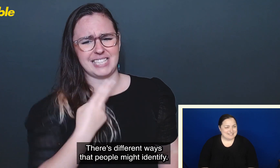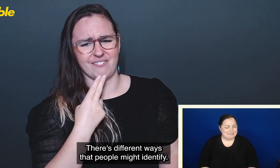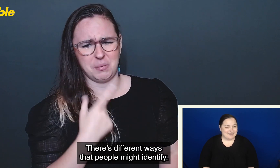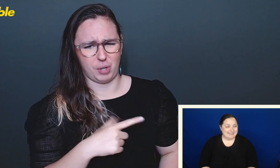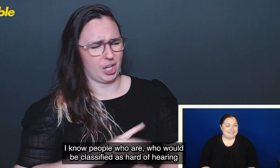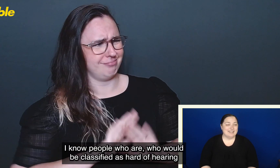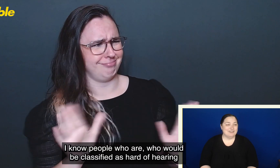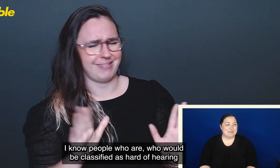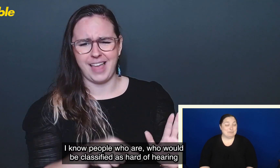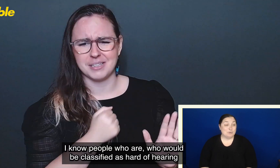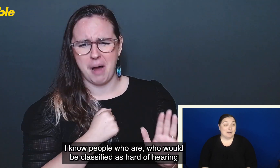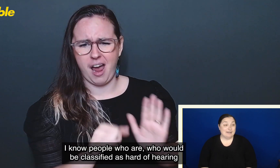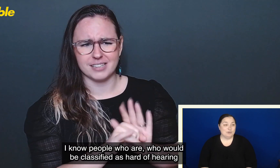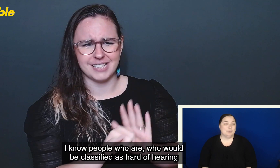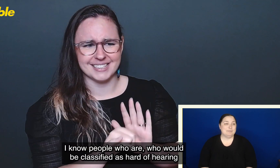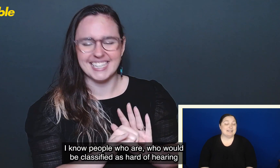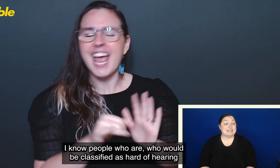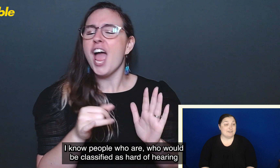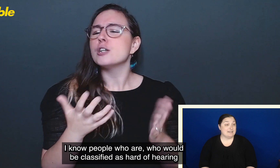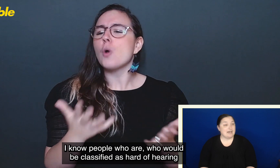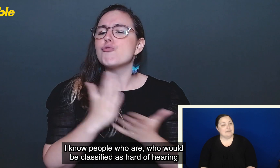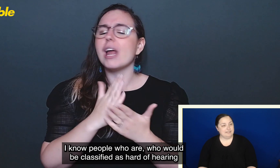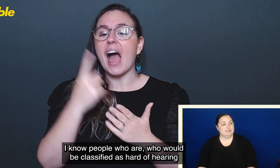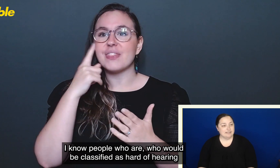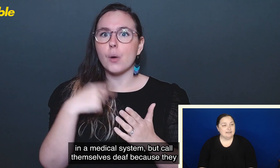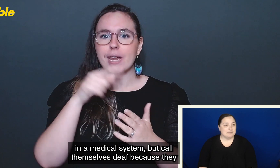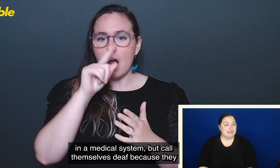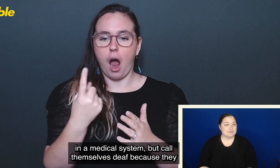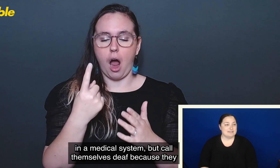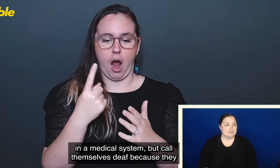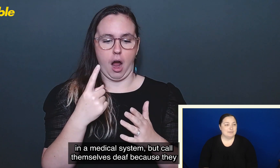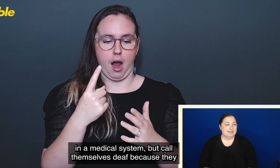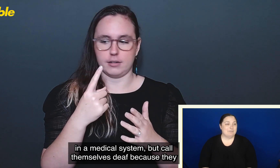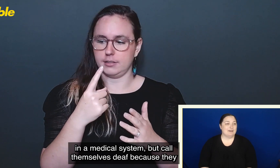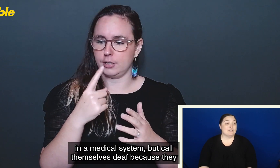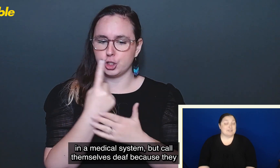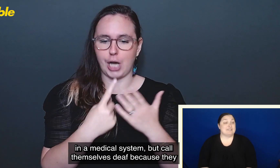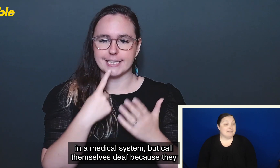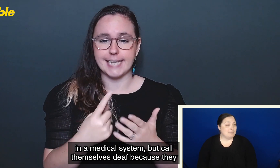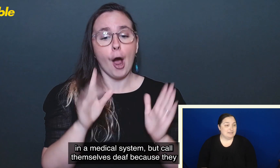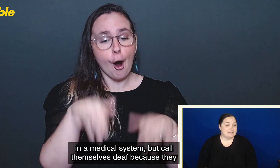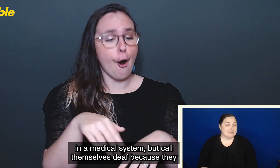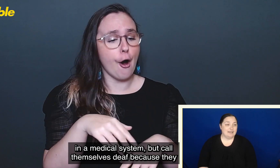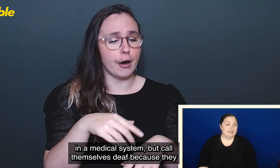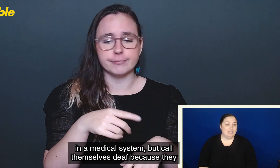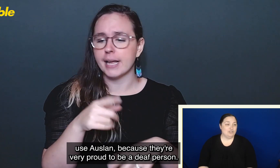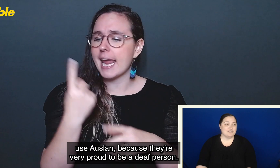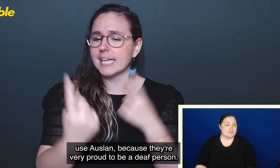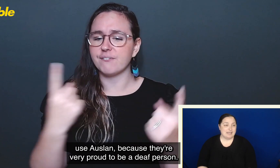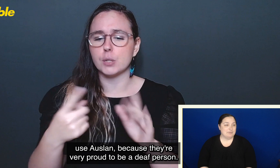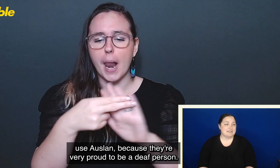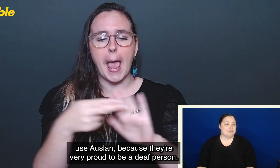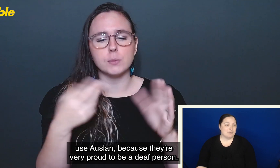might identify. I know people who would be classified as hard of hearing in a medical system, but call themselves deaf because they